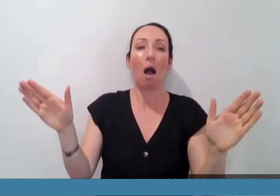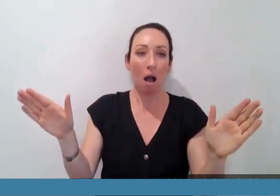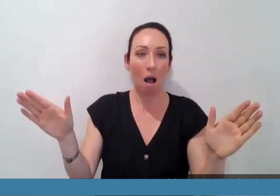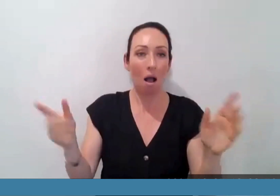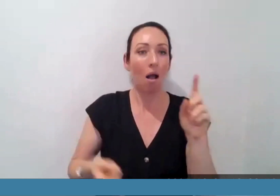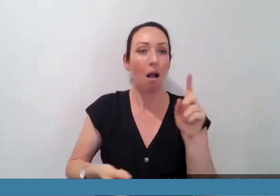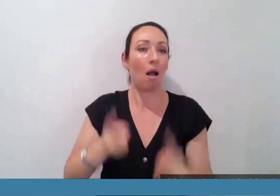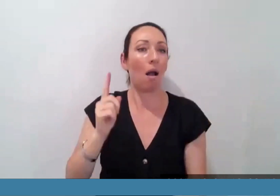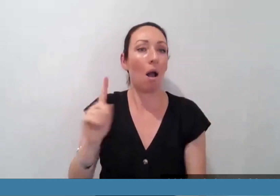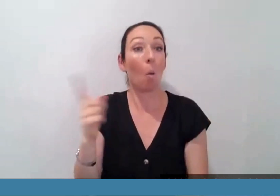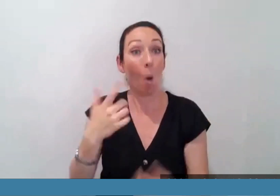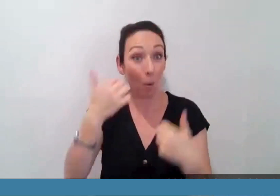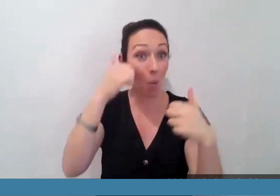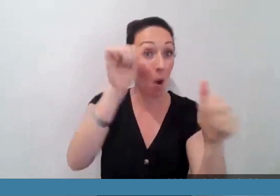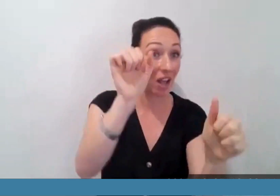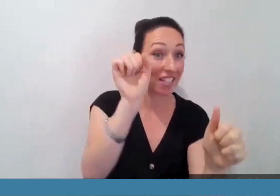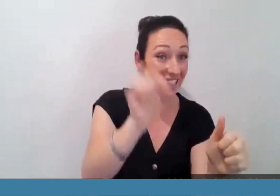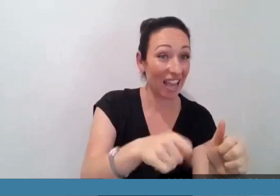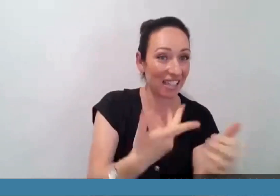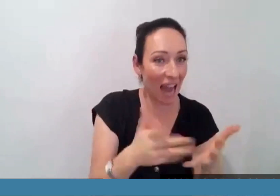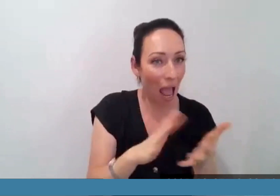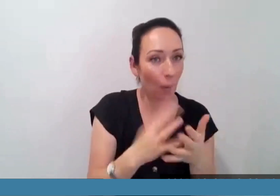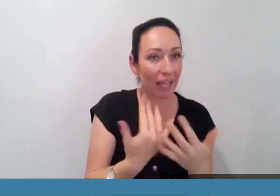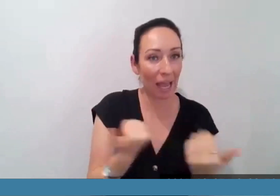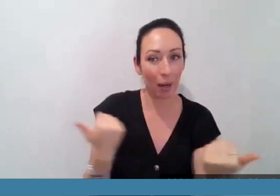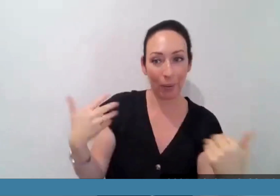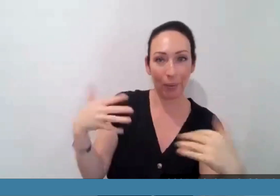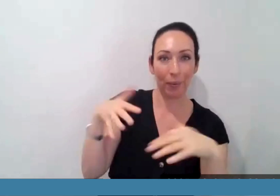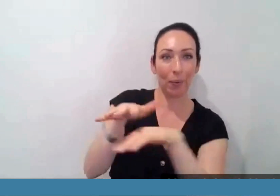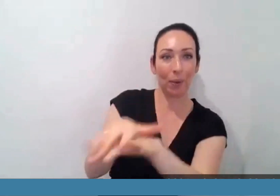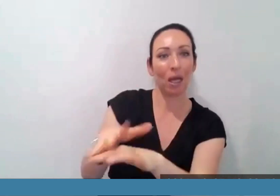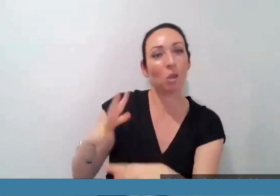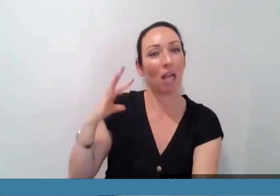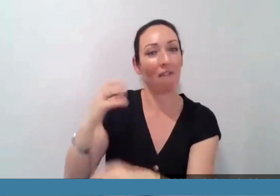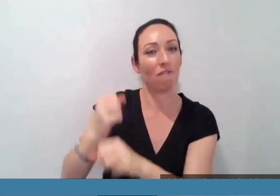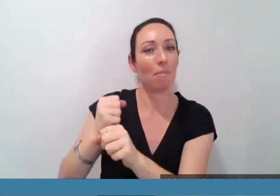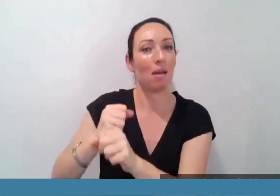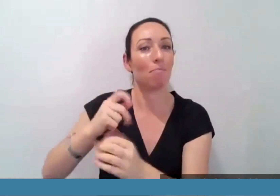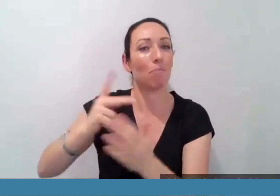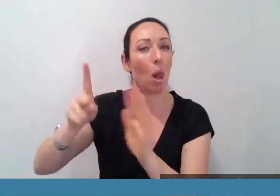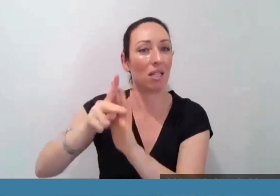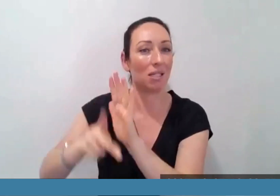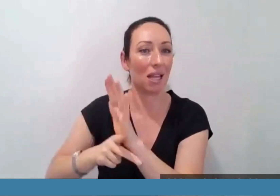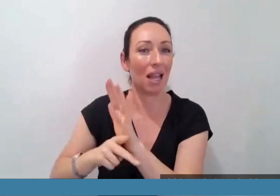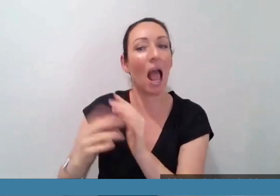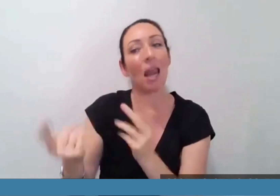what works can be built into government policy and other related systems.